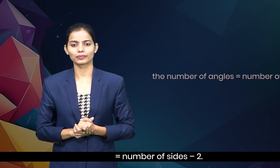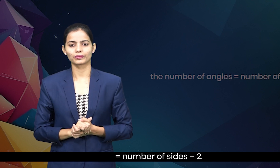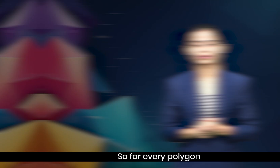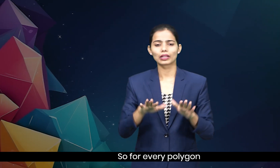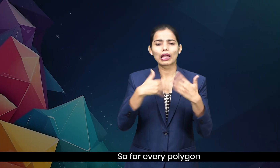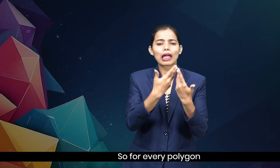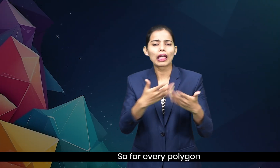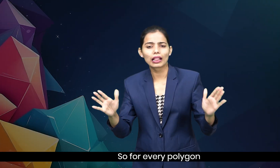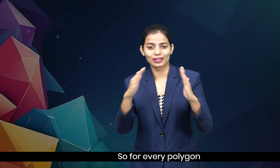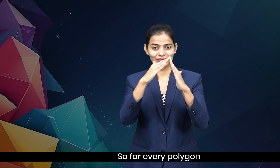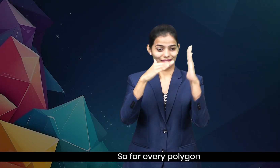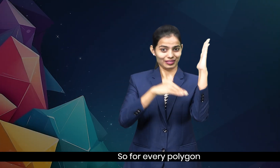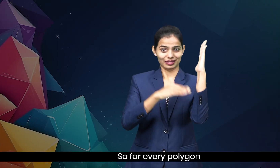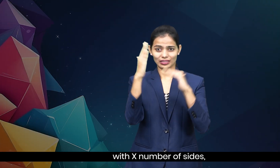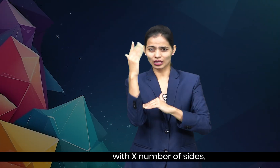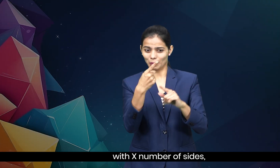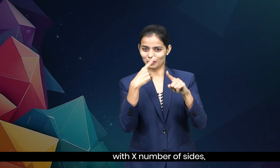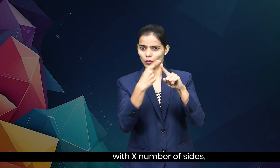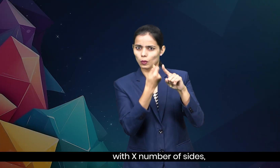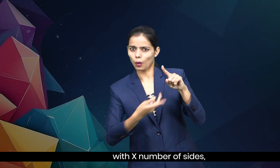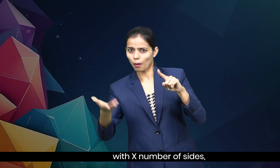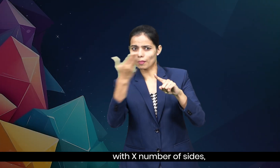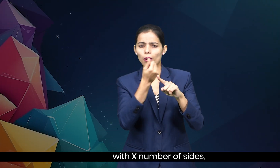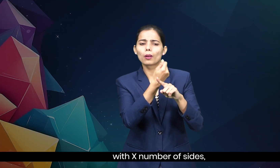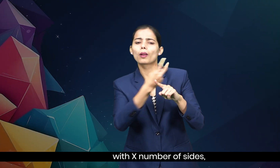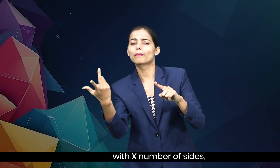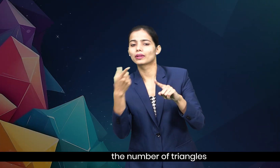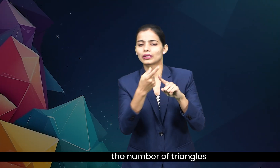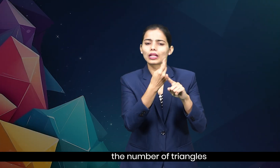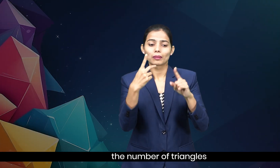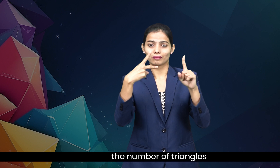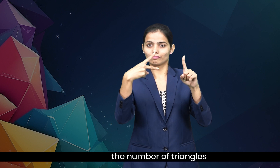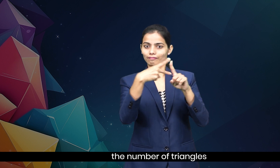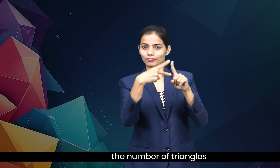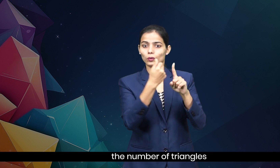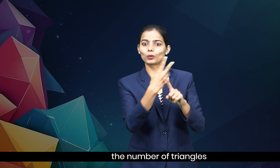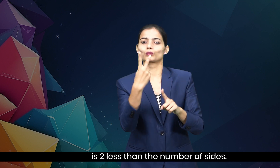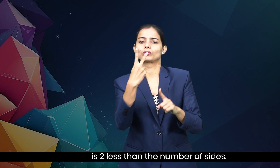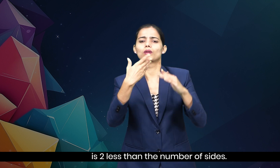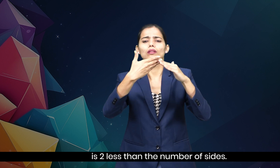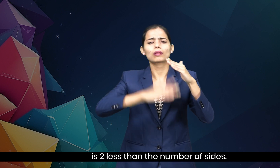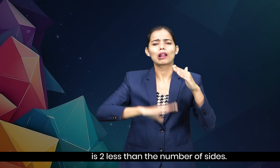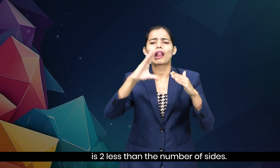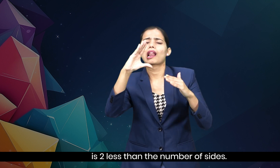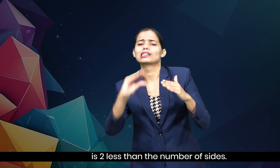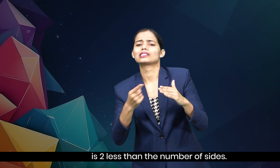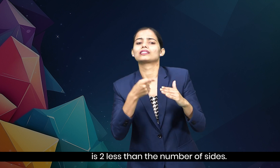2. So, for every polygon with x number of sides, the number of triangles is 2 less than the number